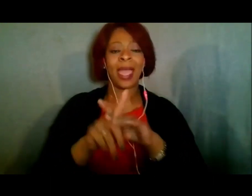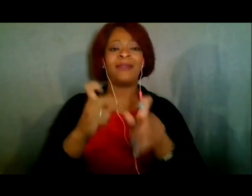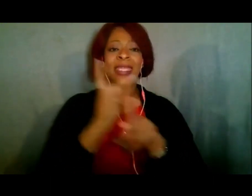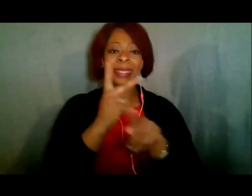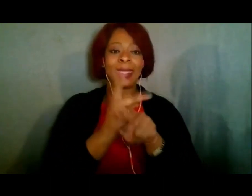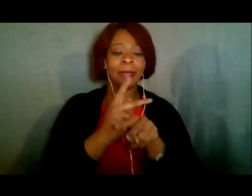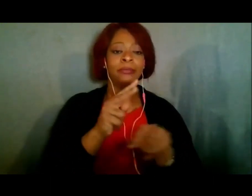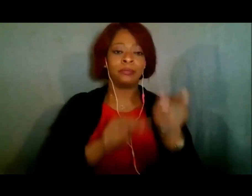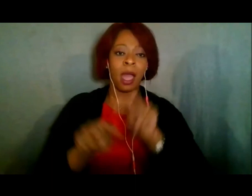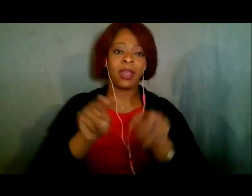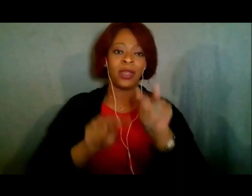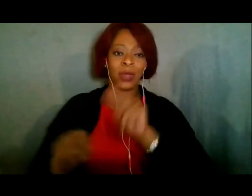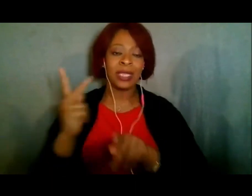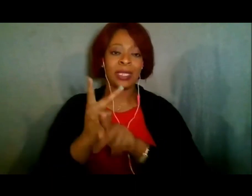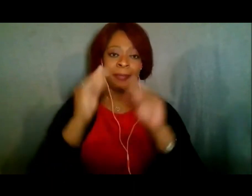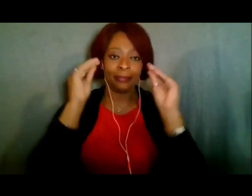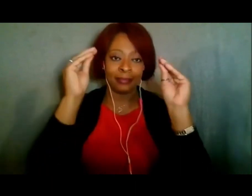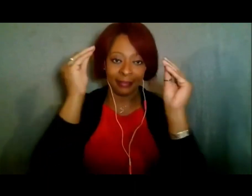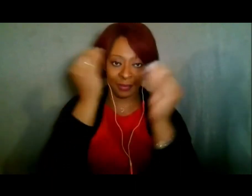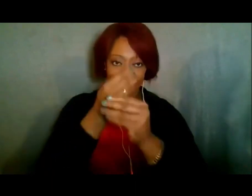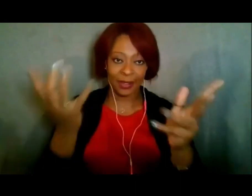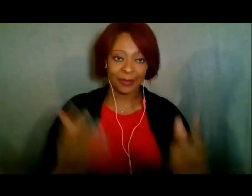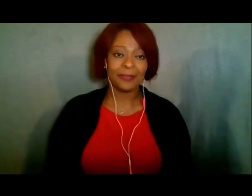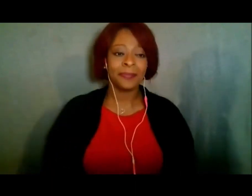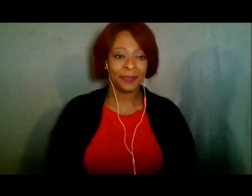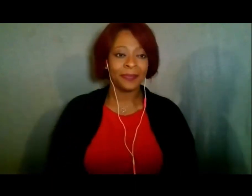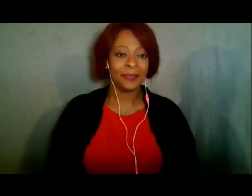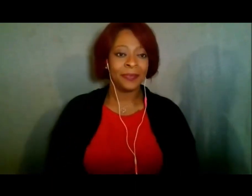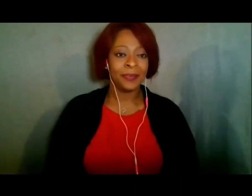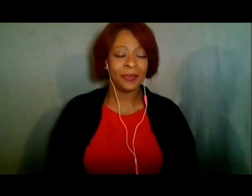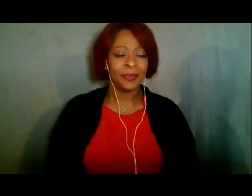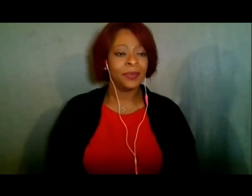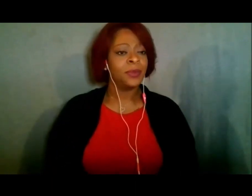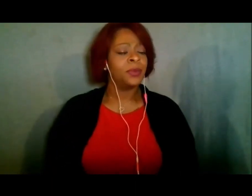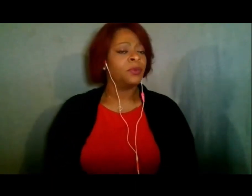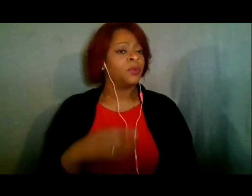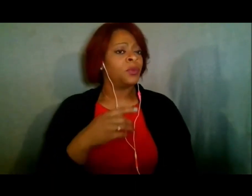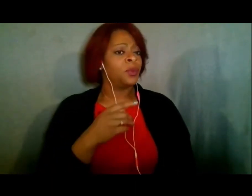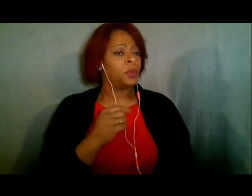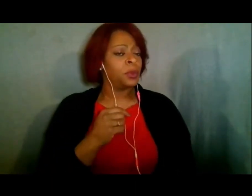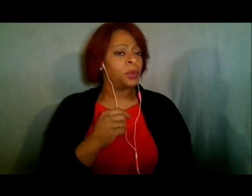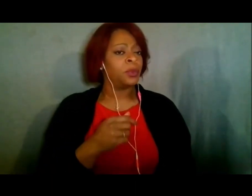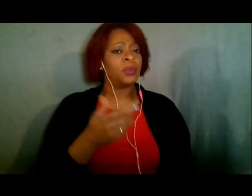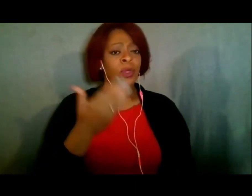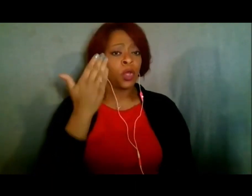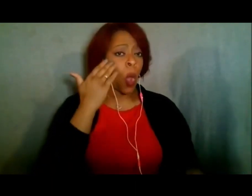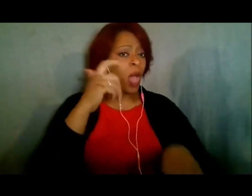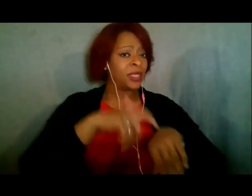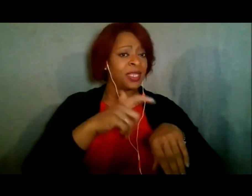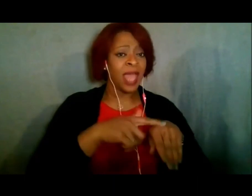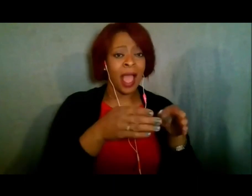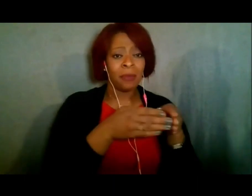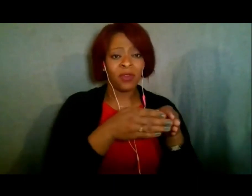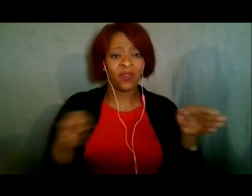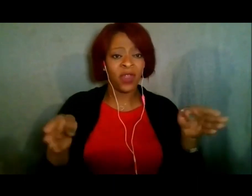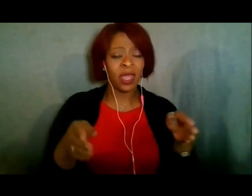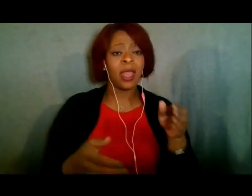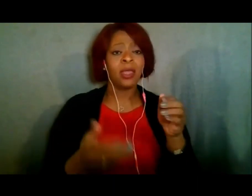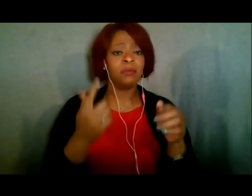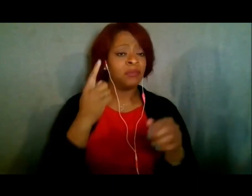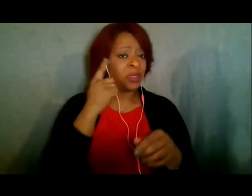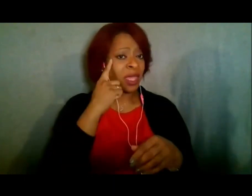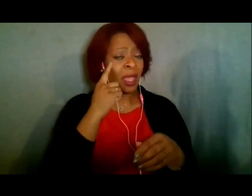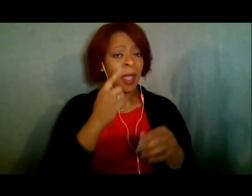up and keep educating. Do you have a time frame for when you think enough of the population will